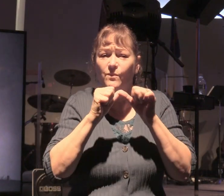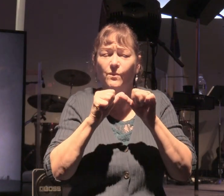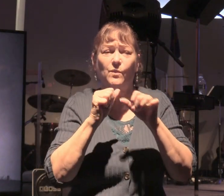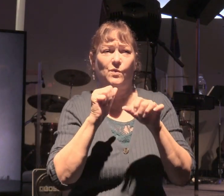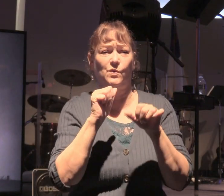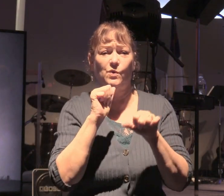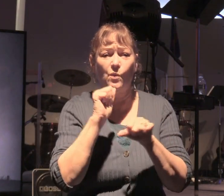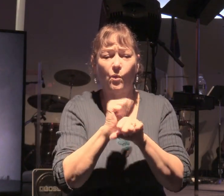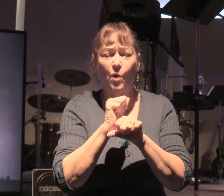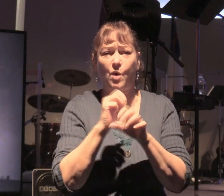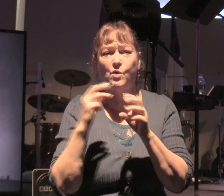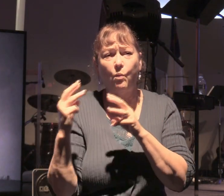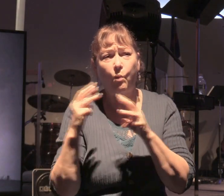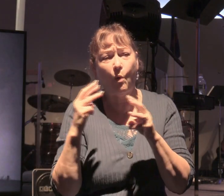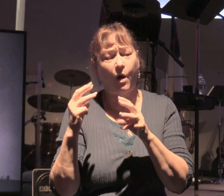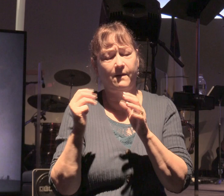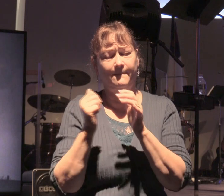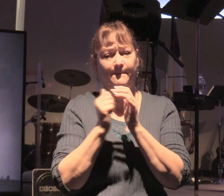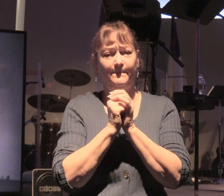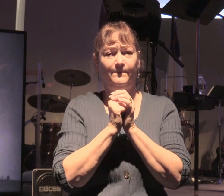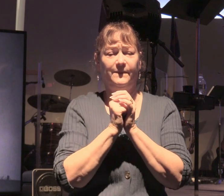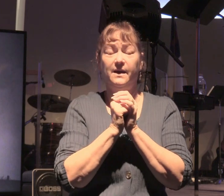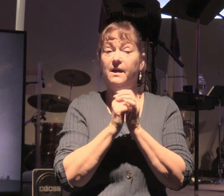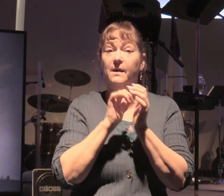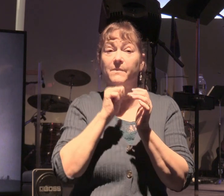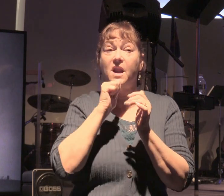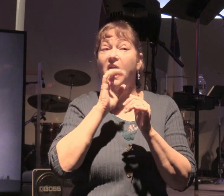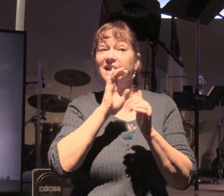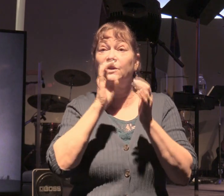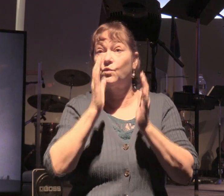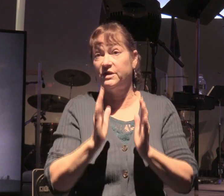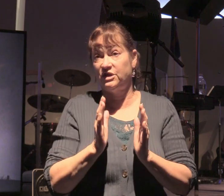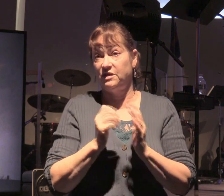sources. But not so as a Christian.